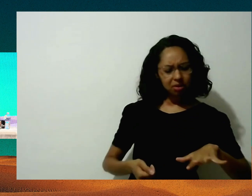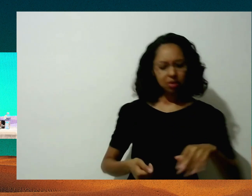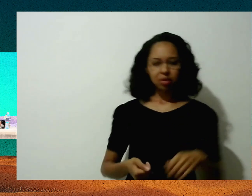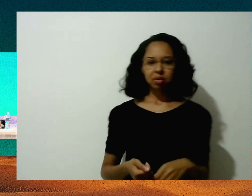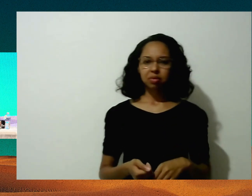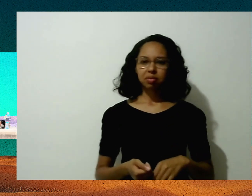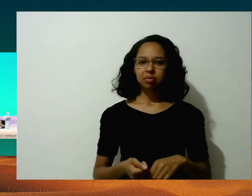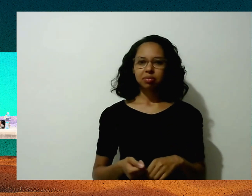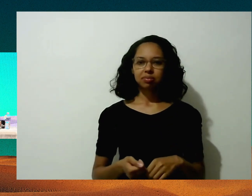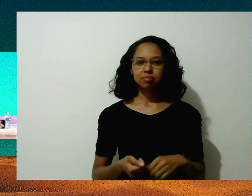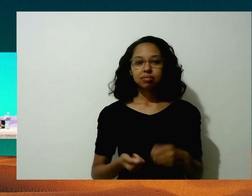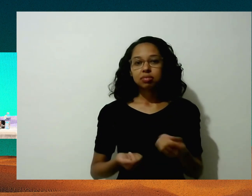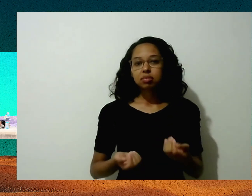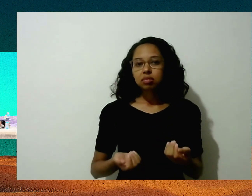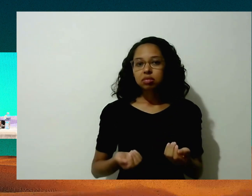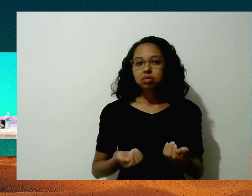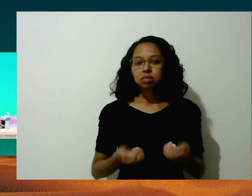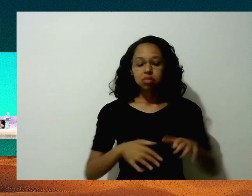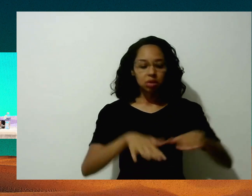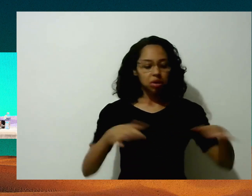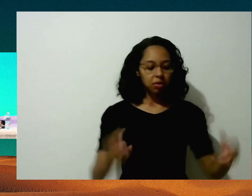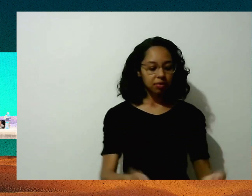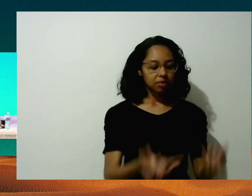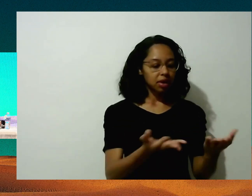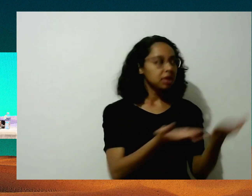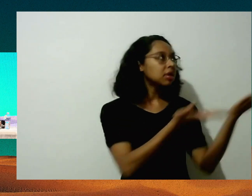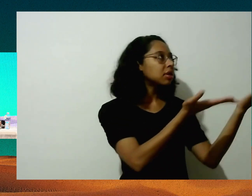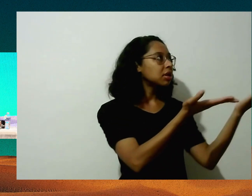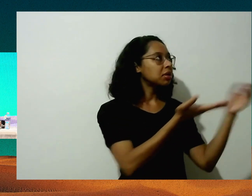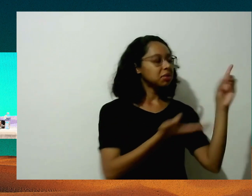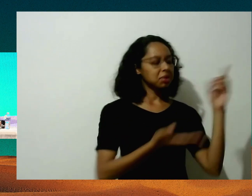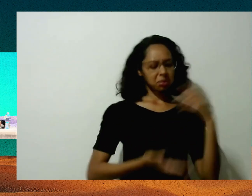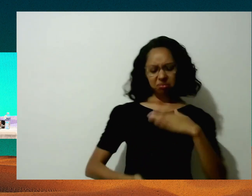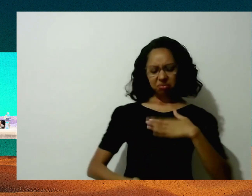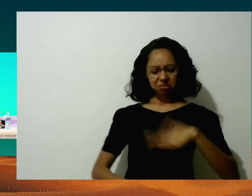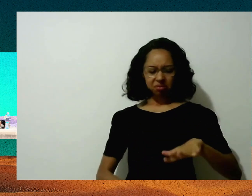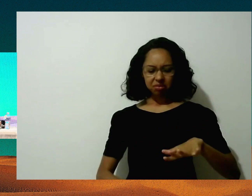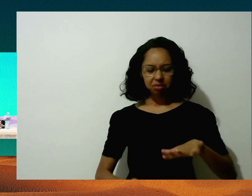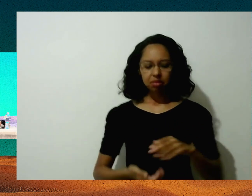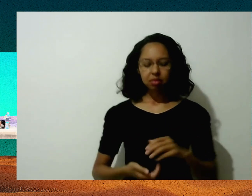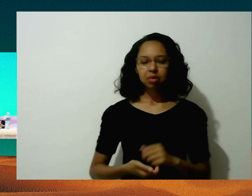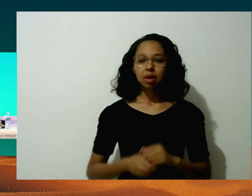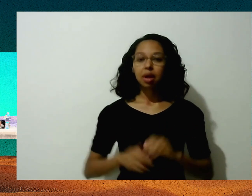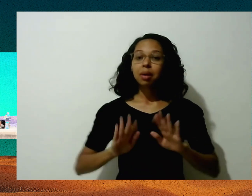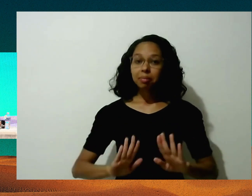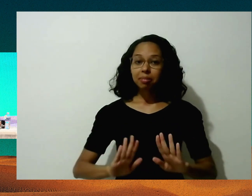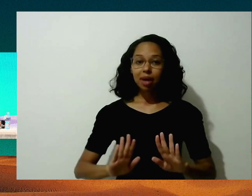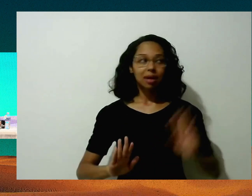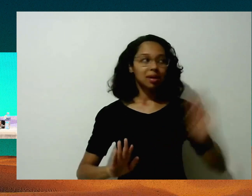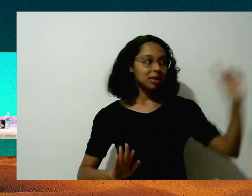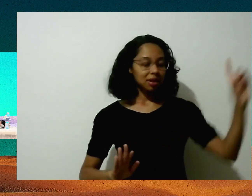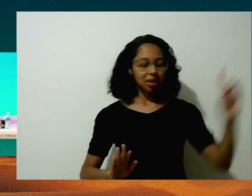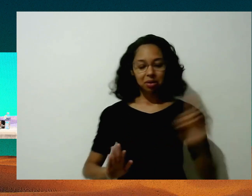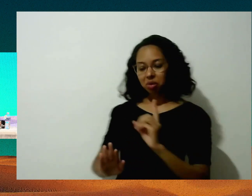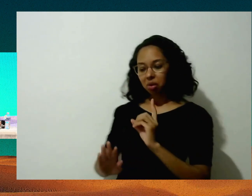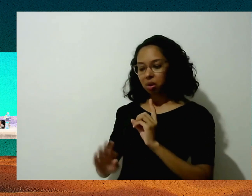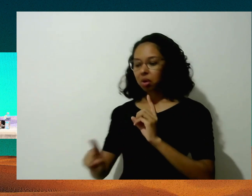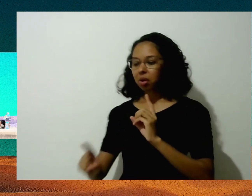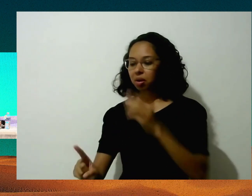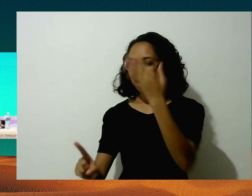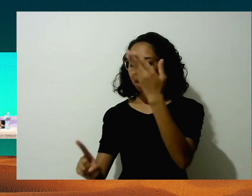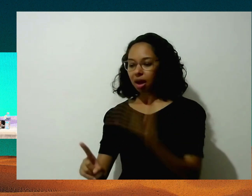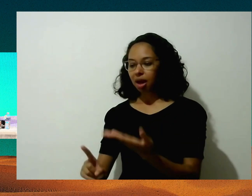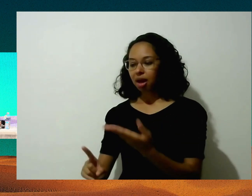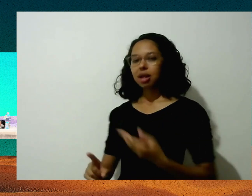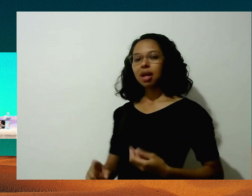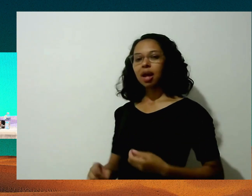oferta, And God did not respect Cain and his offering, mas ele se agradou de Abel, que era pastor de ovelhas,